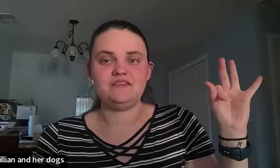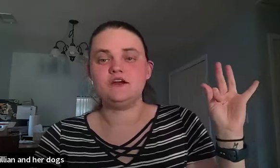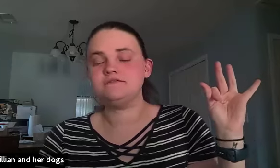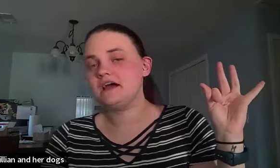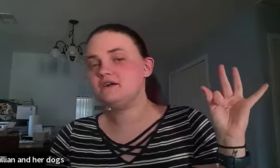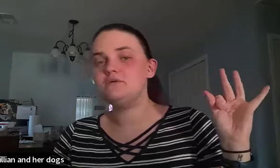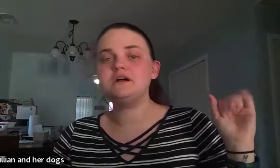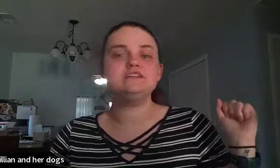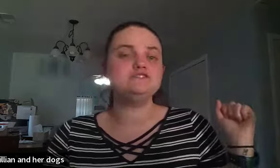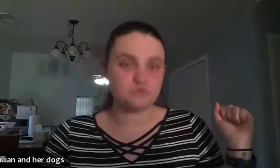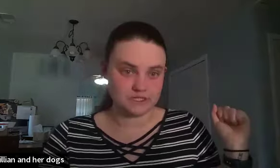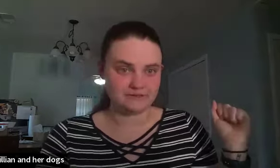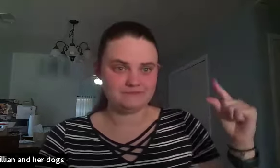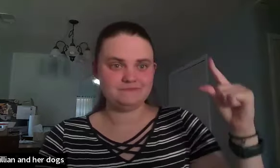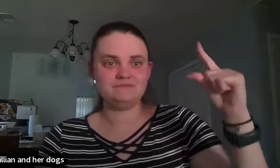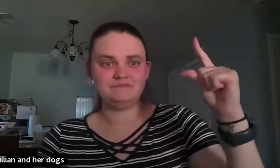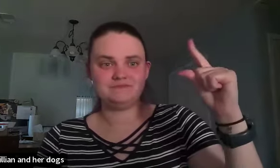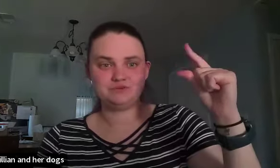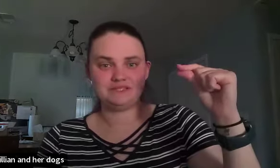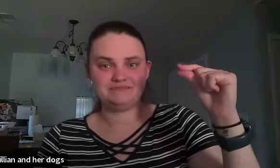Okay, and then our final one, 20. 20.